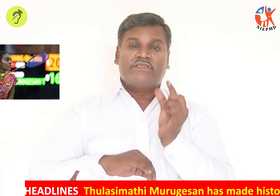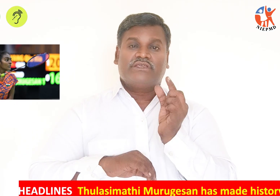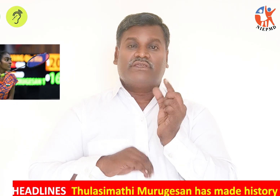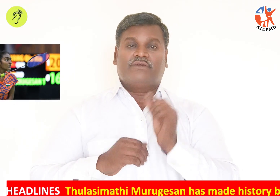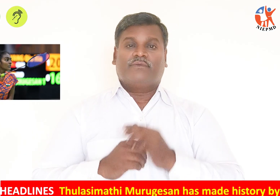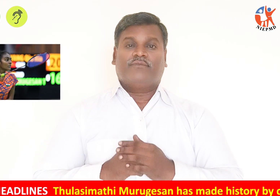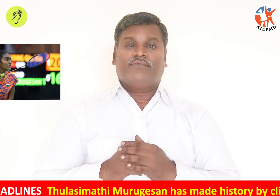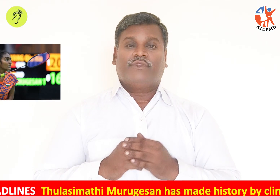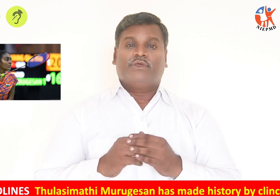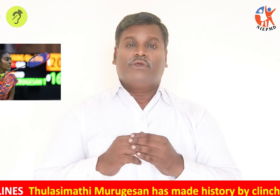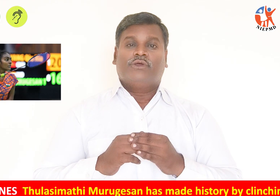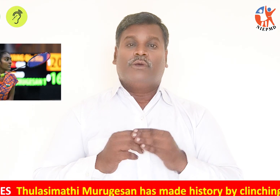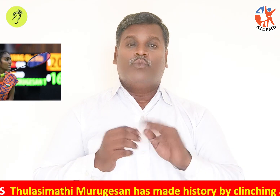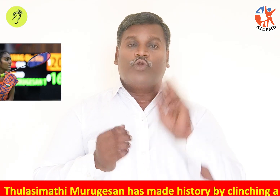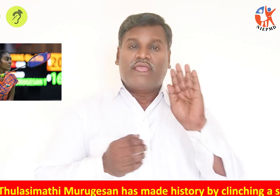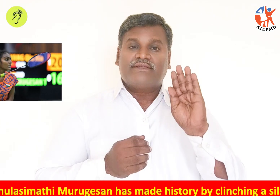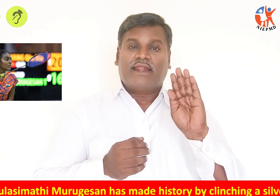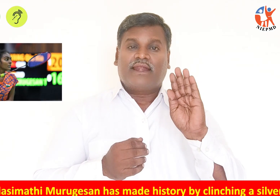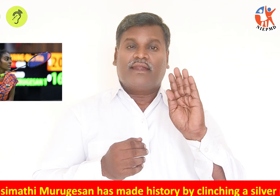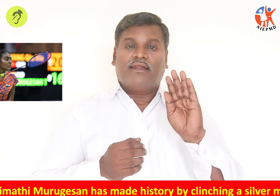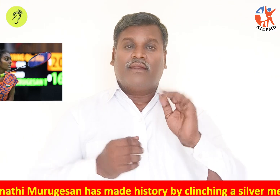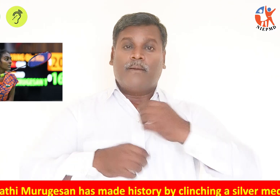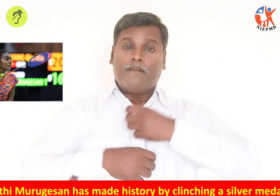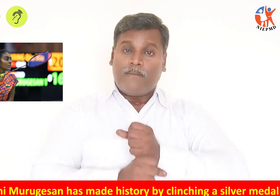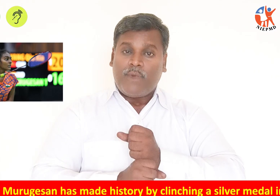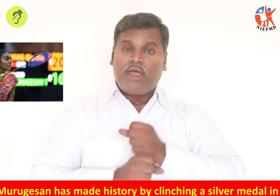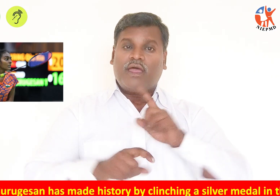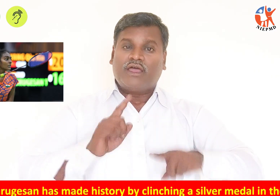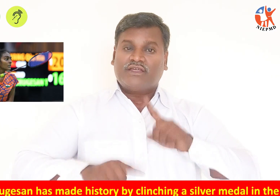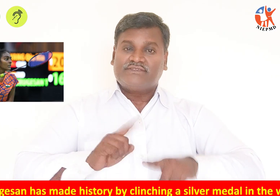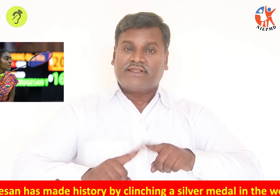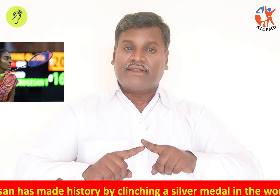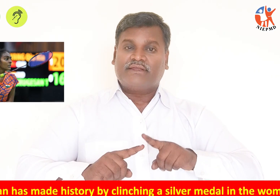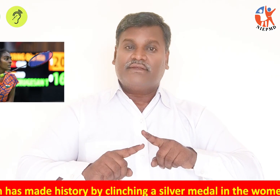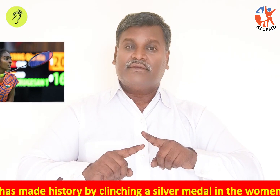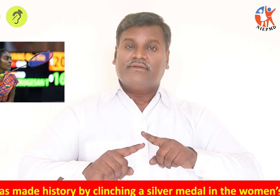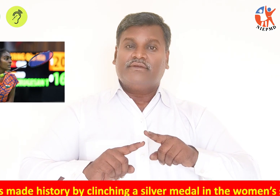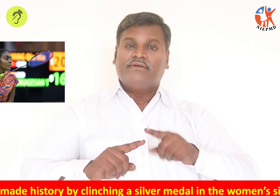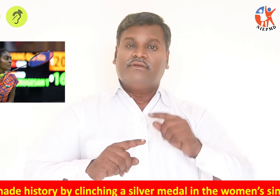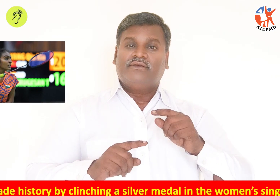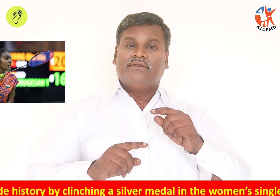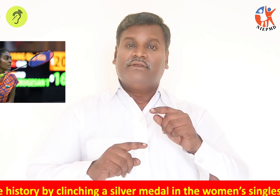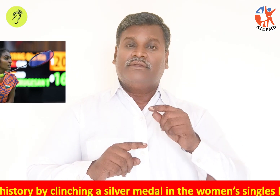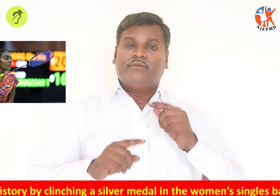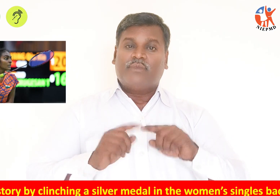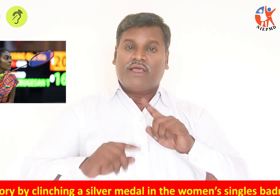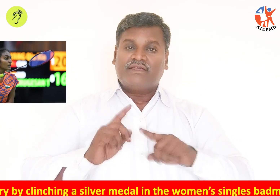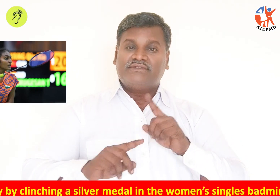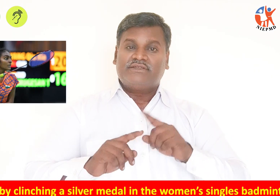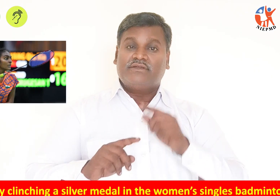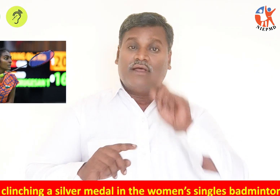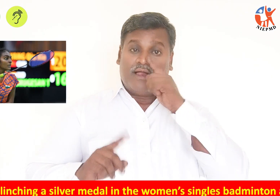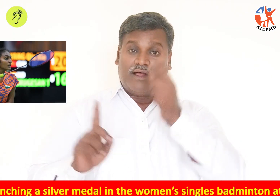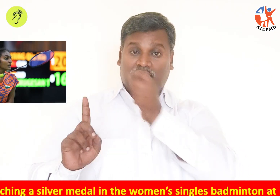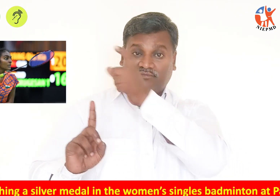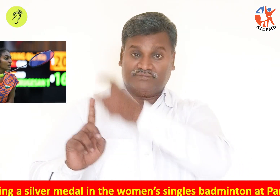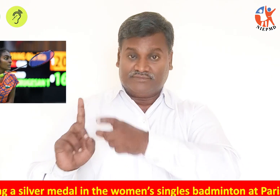thulesi madhi muruguesen has made history thulesi madhi muruguesen has made history by clinching a silver medal in the women's singles